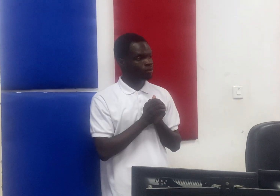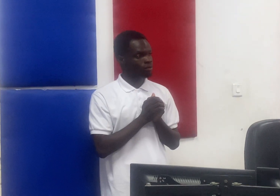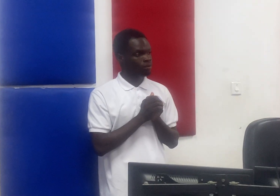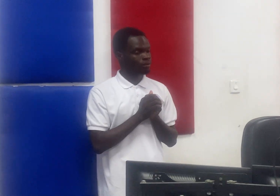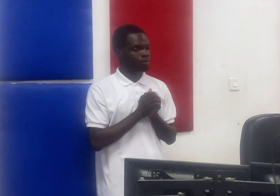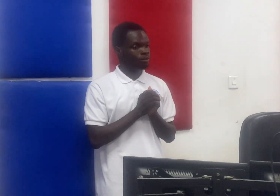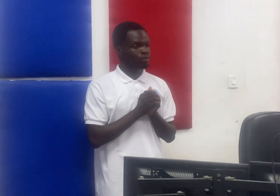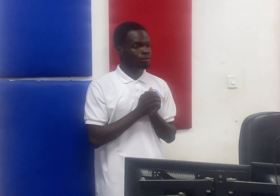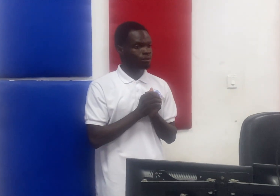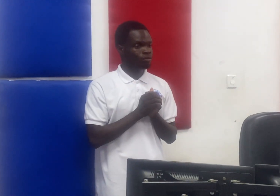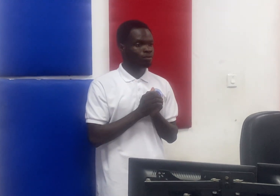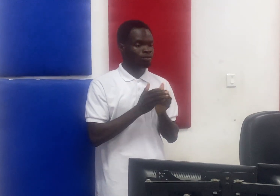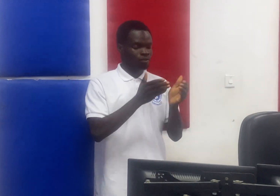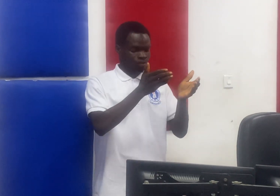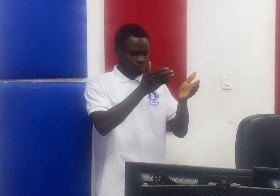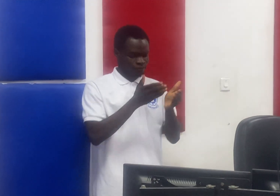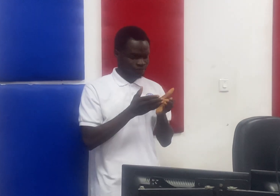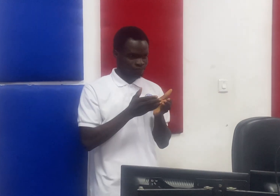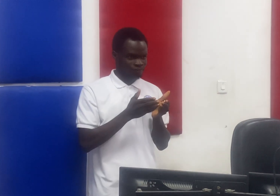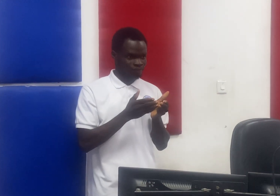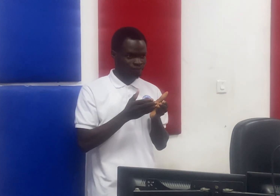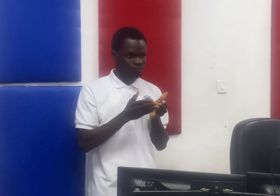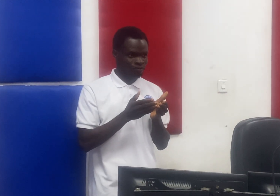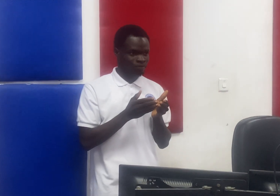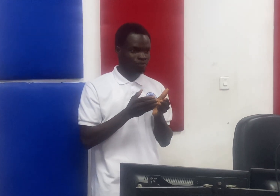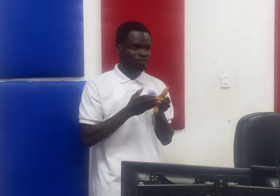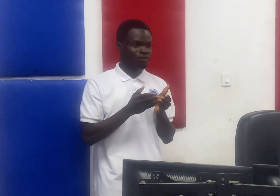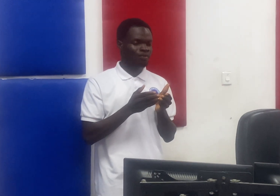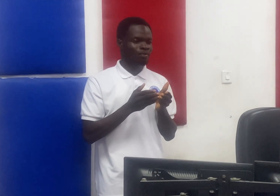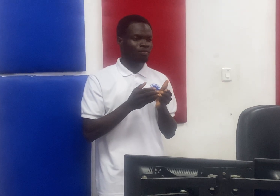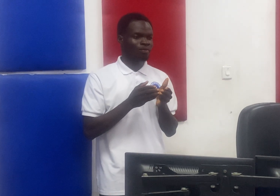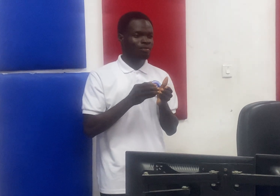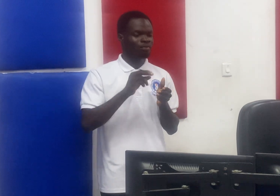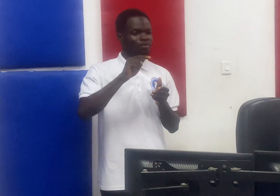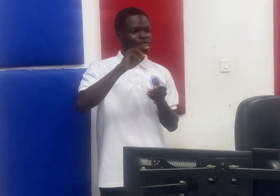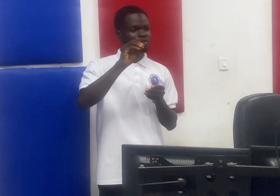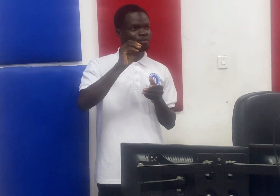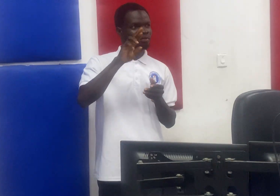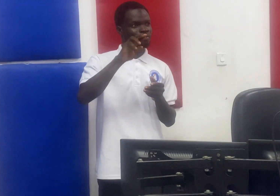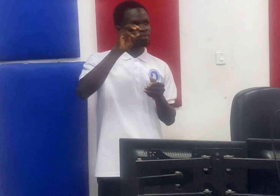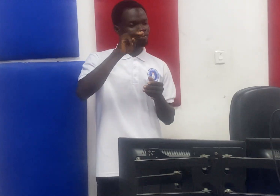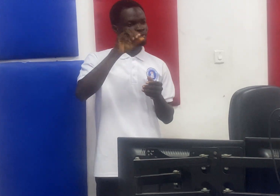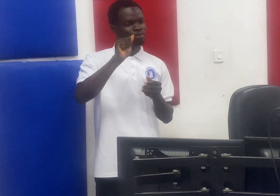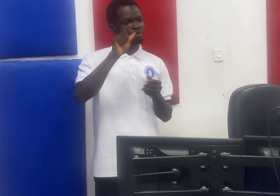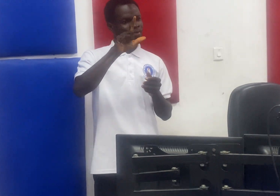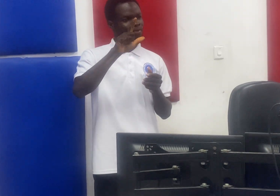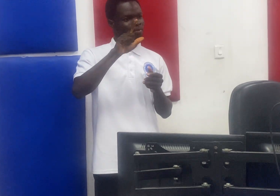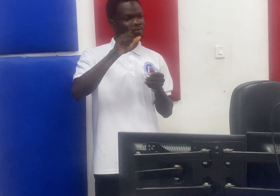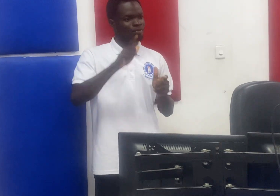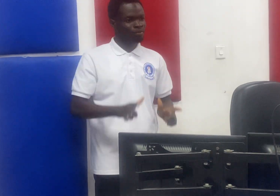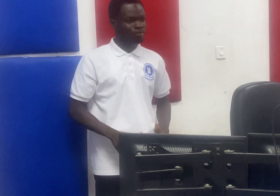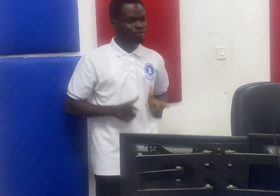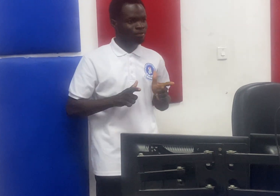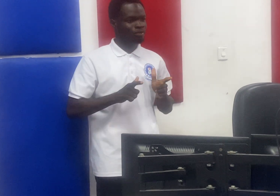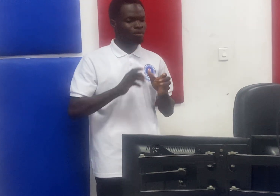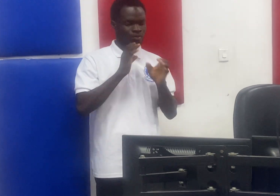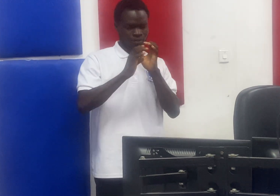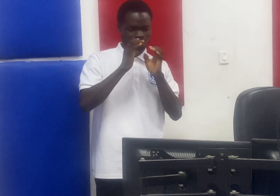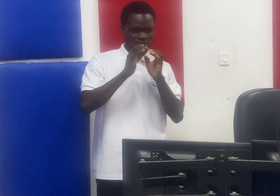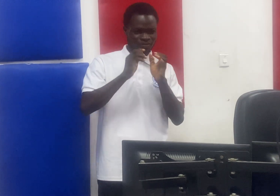normal lives, you know, when we are in a relationship, communication counts a lot. It really counts. So